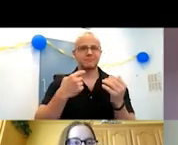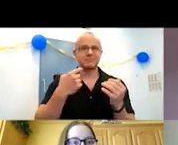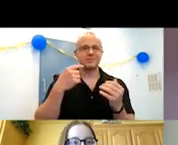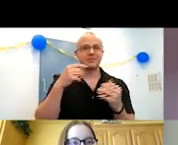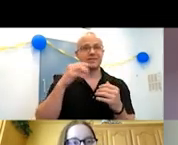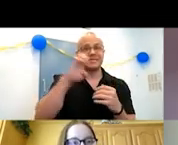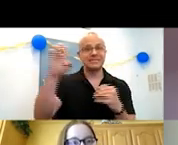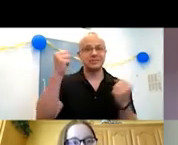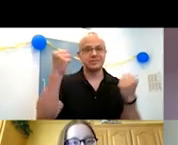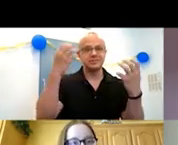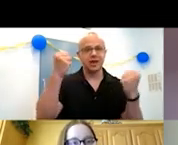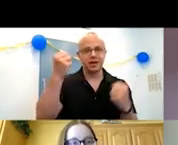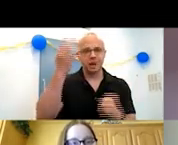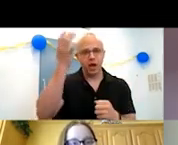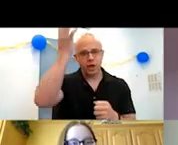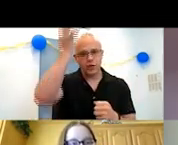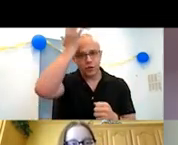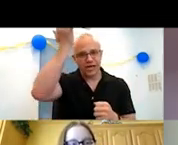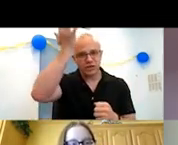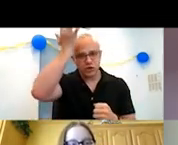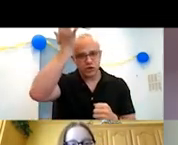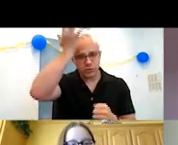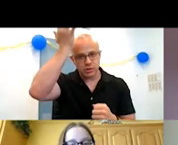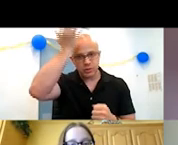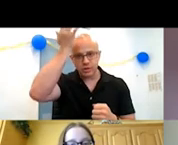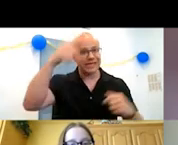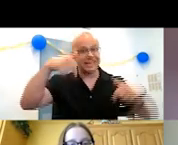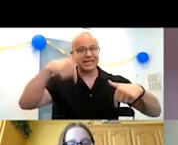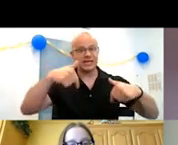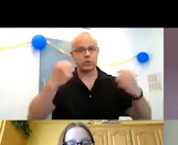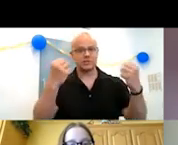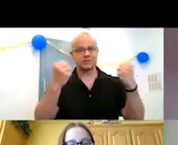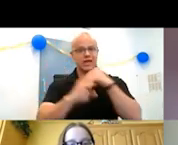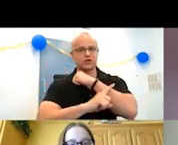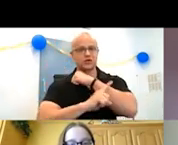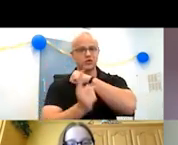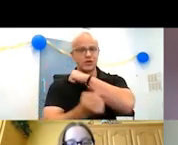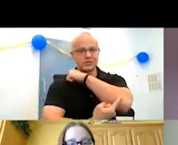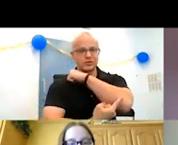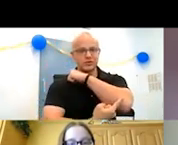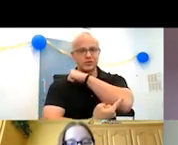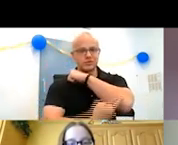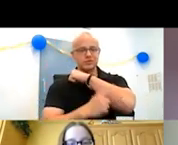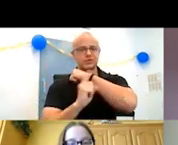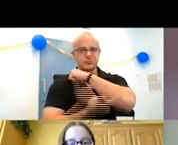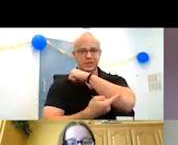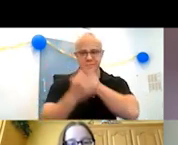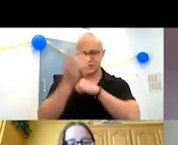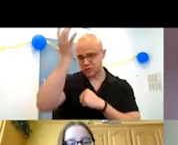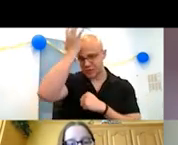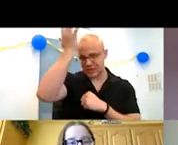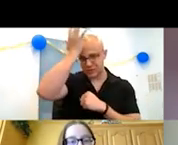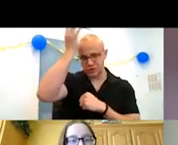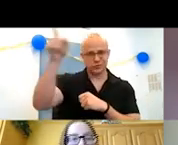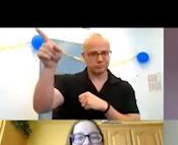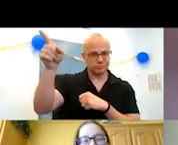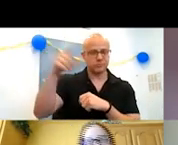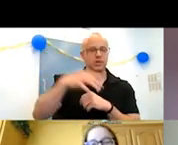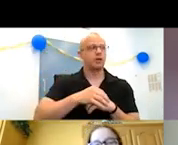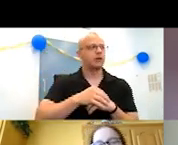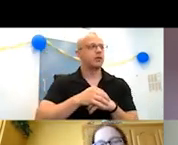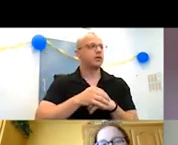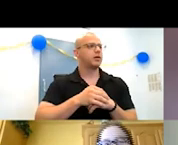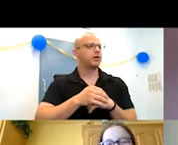We have accents, ease signs, versus west signs. So